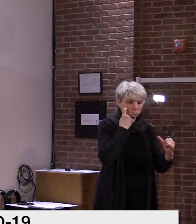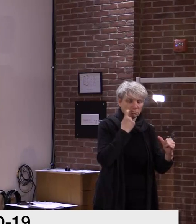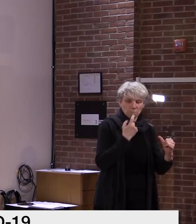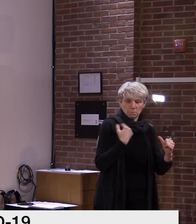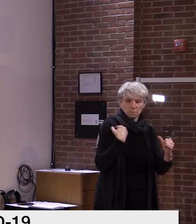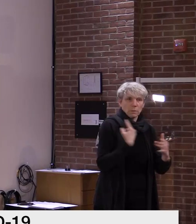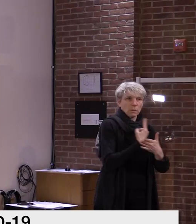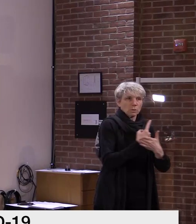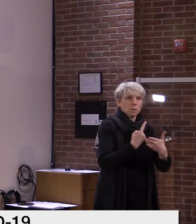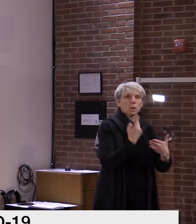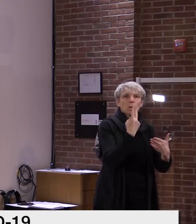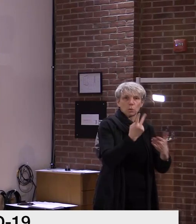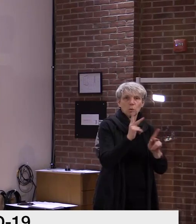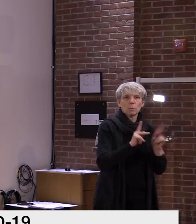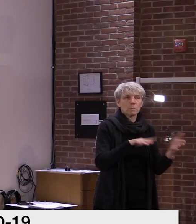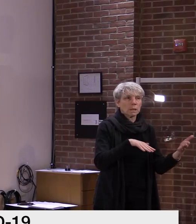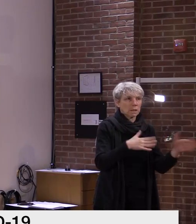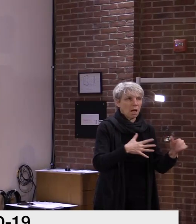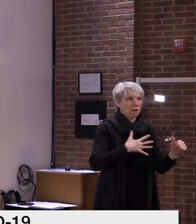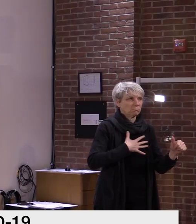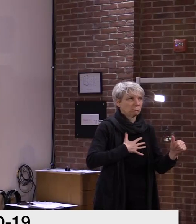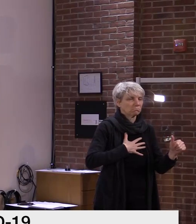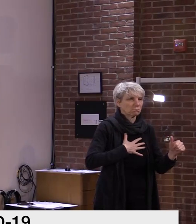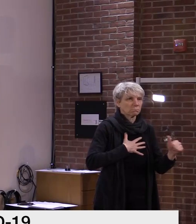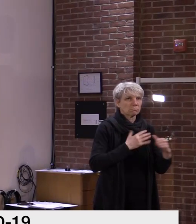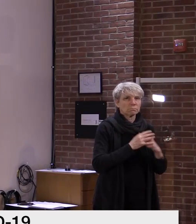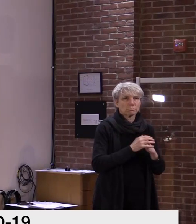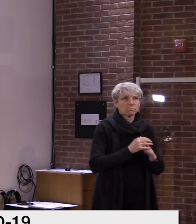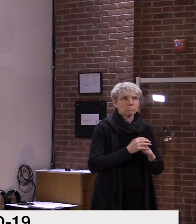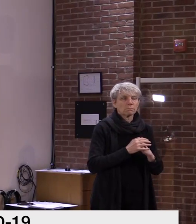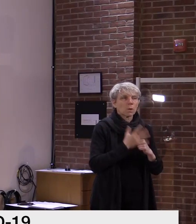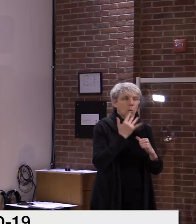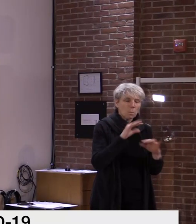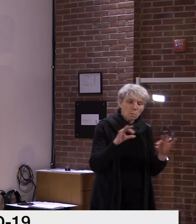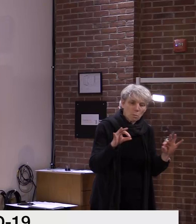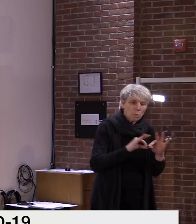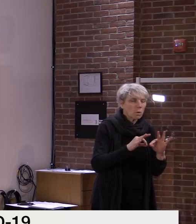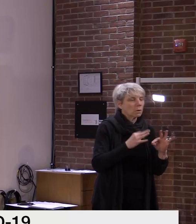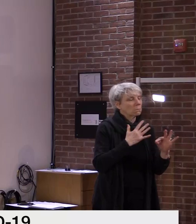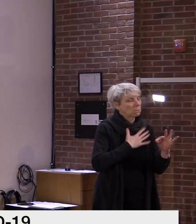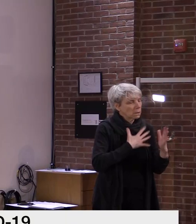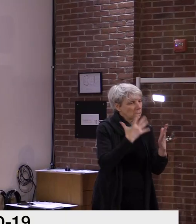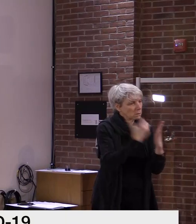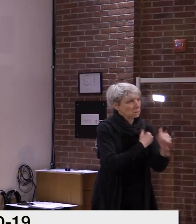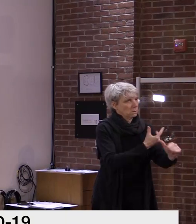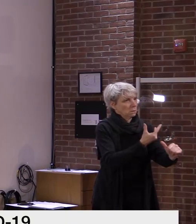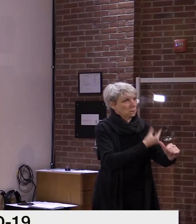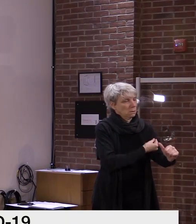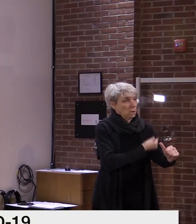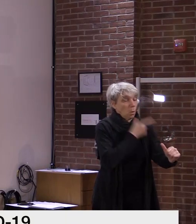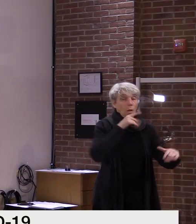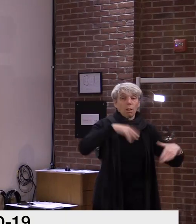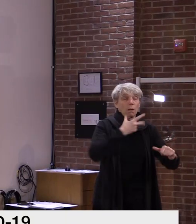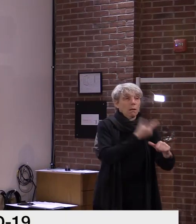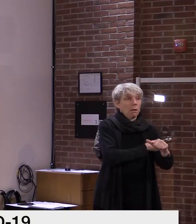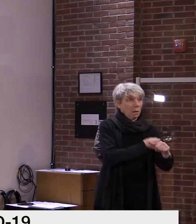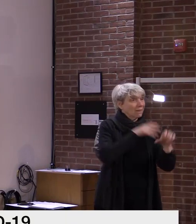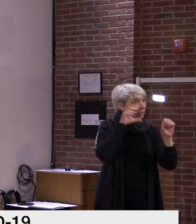why I will keep asking Vermonters to get vaccinated. Anyone who is not vaccinated is still